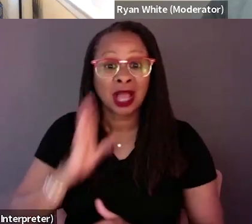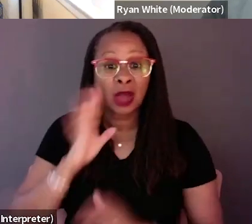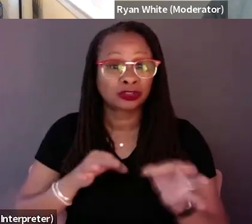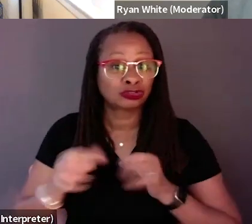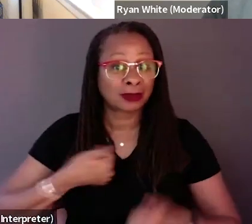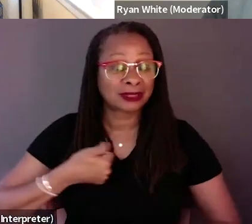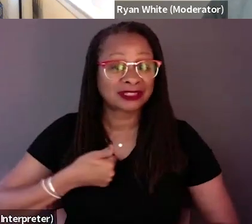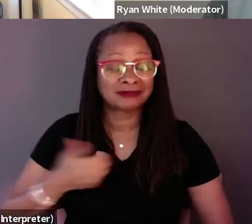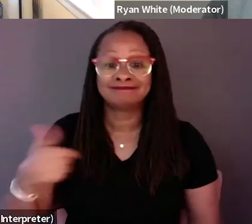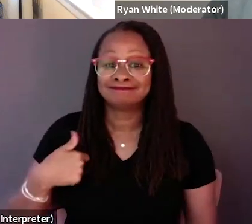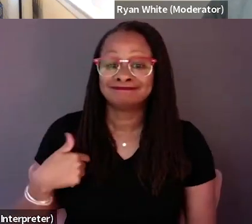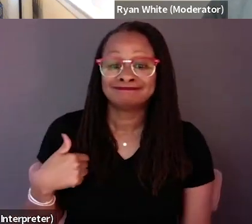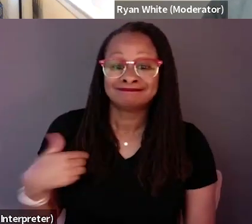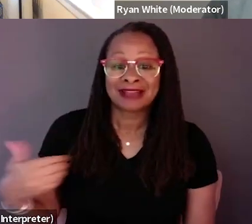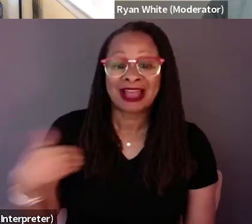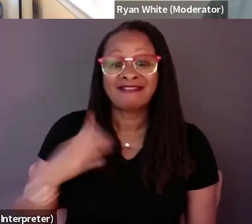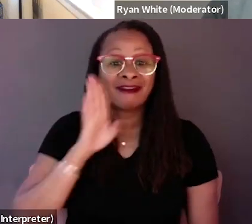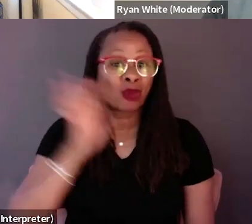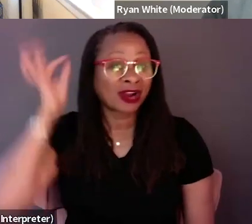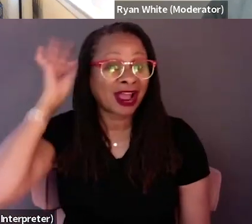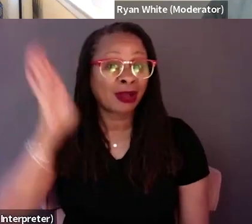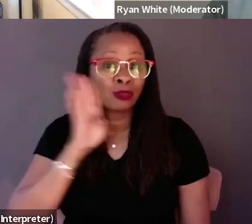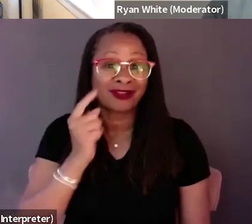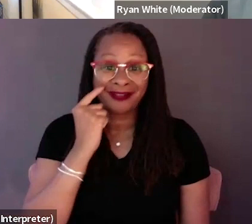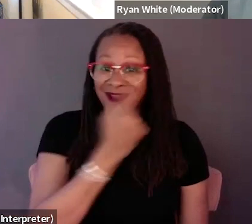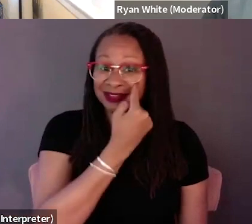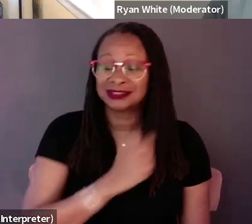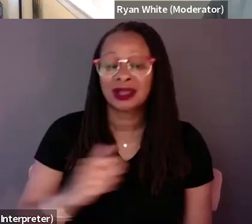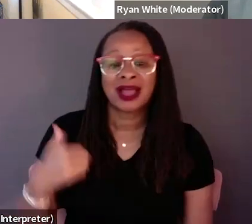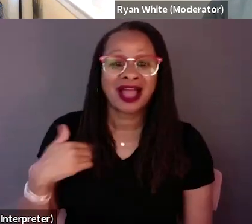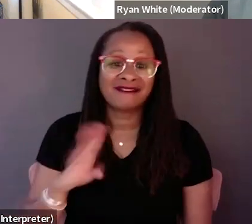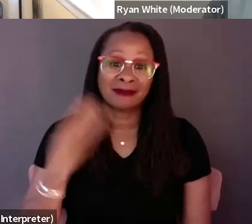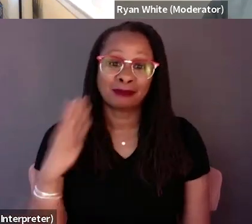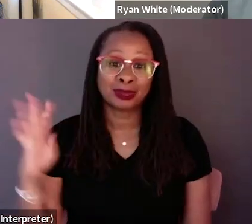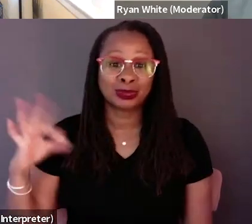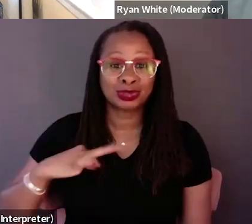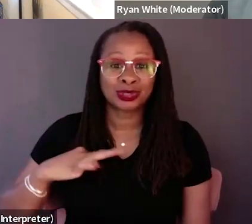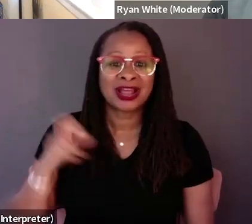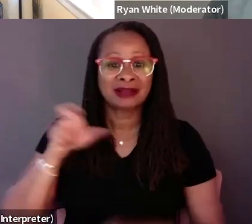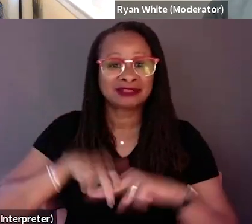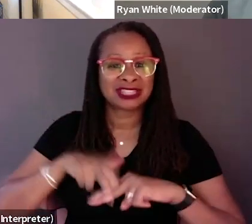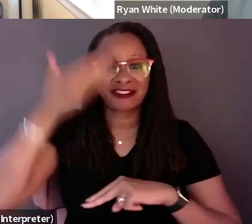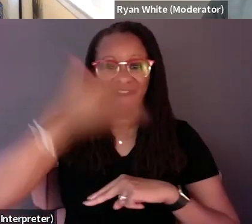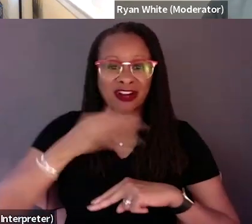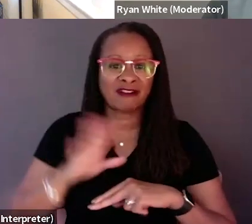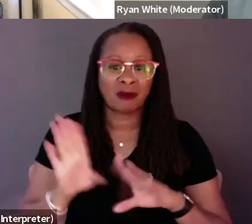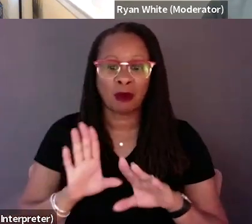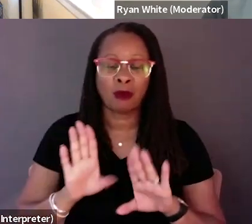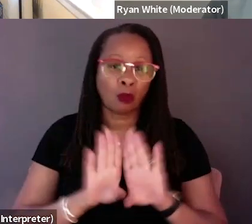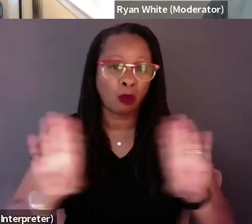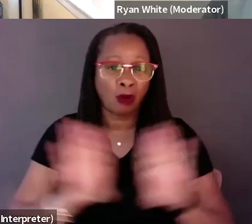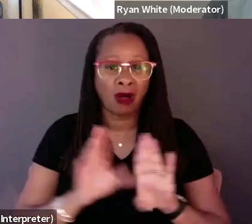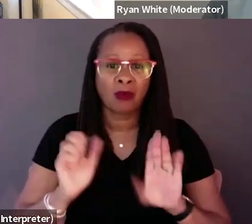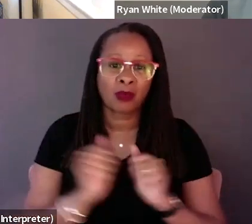to describe myself. I have brown hair and brown eyes. I'm wearing a blue shirt, and I'm in front of a